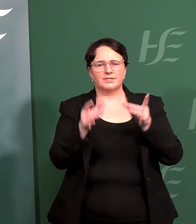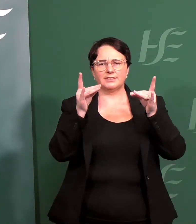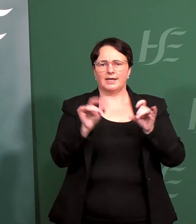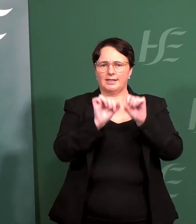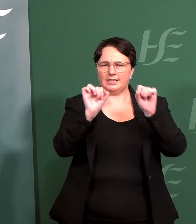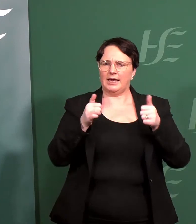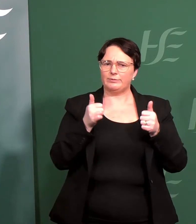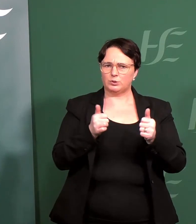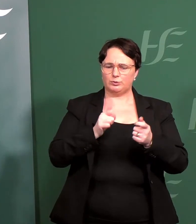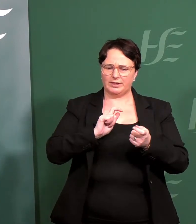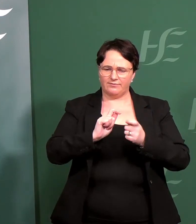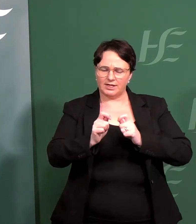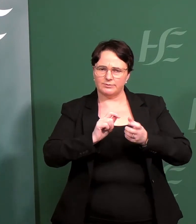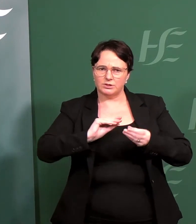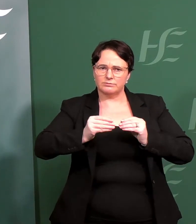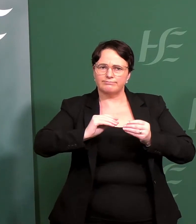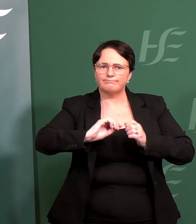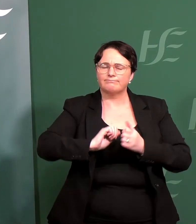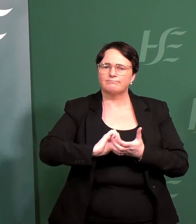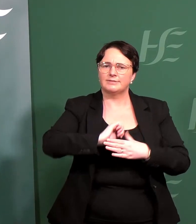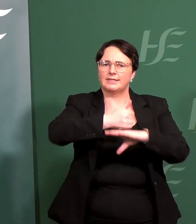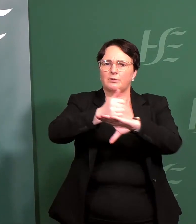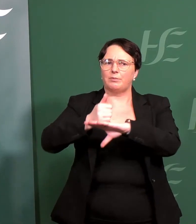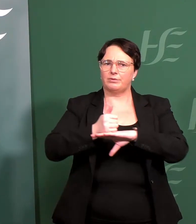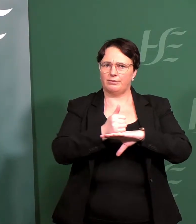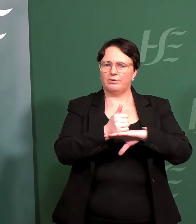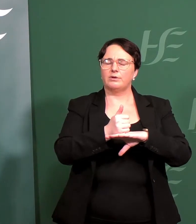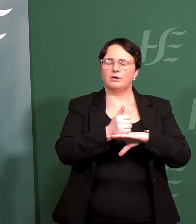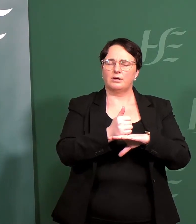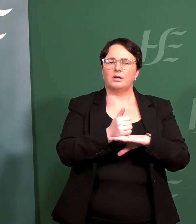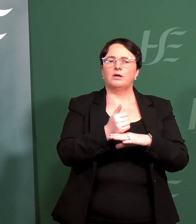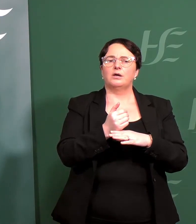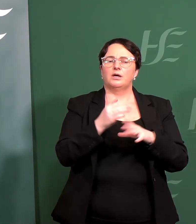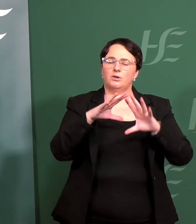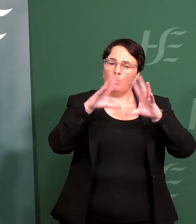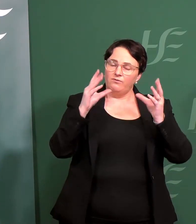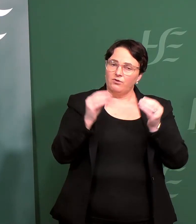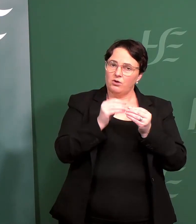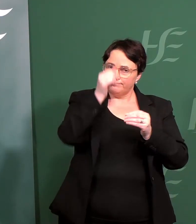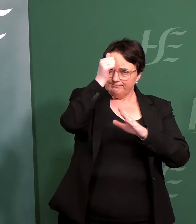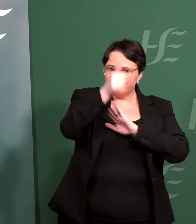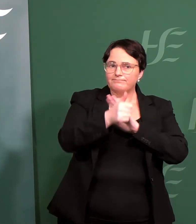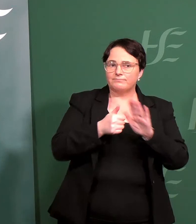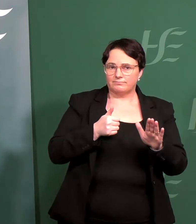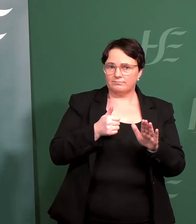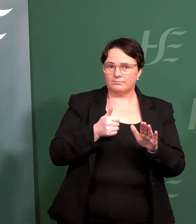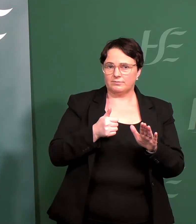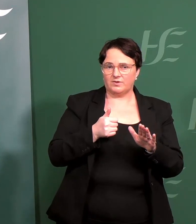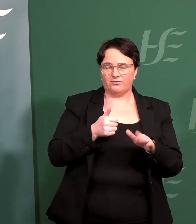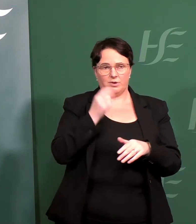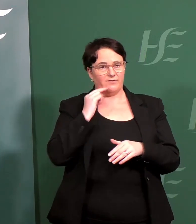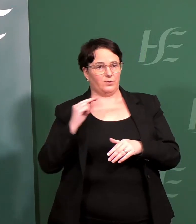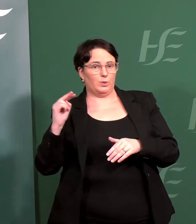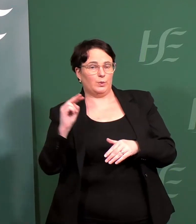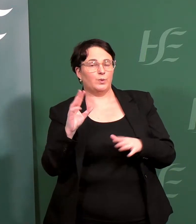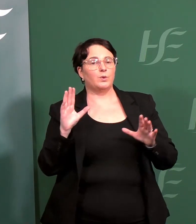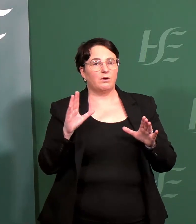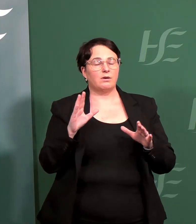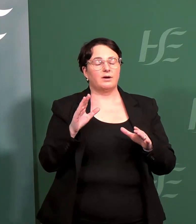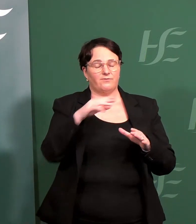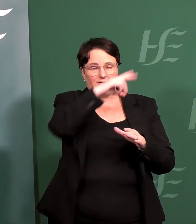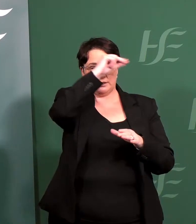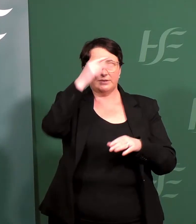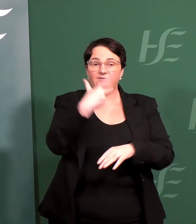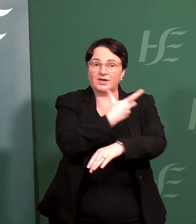often referenced that the experience overall from Ireland, particularly in terms of our vaccination